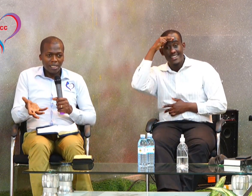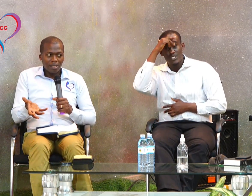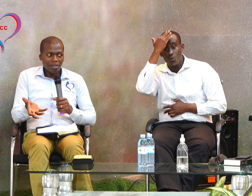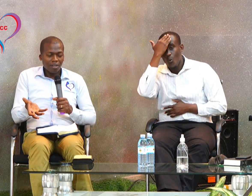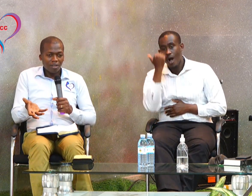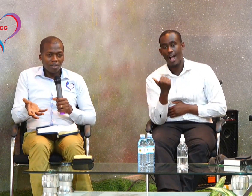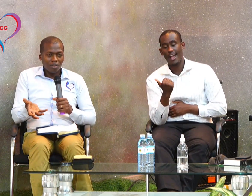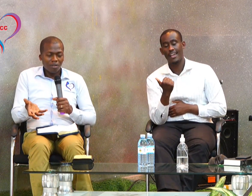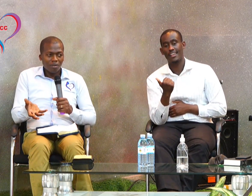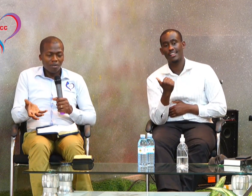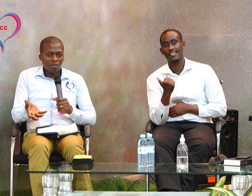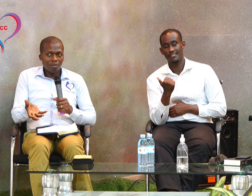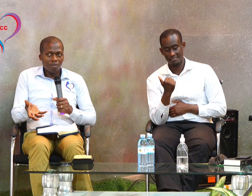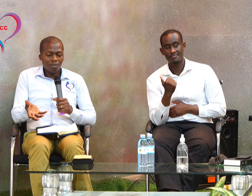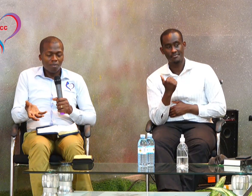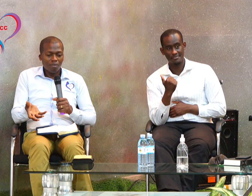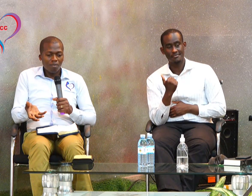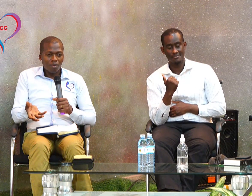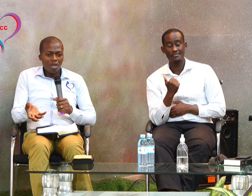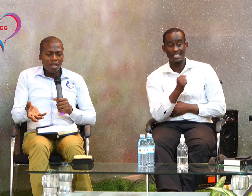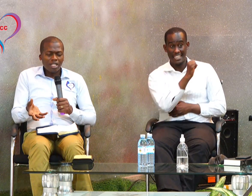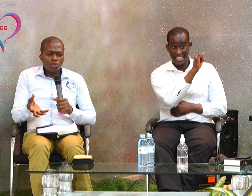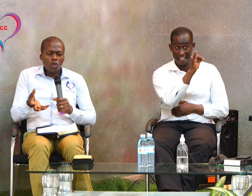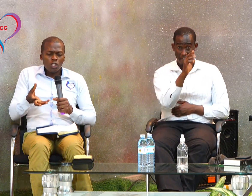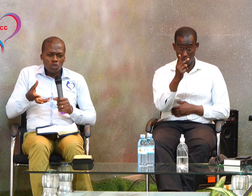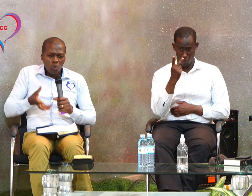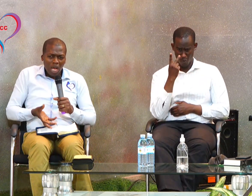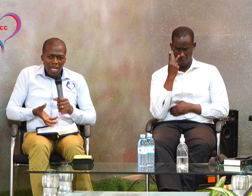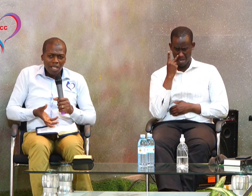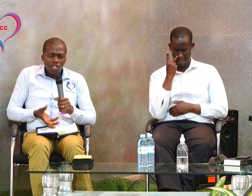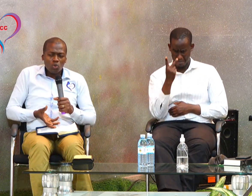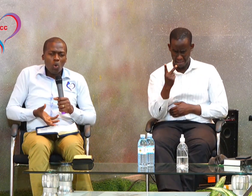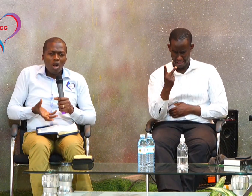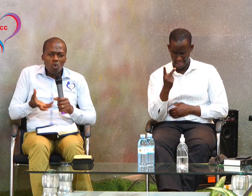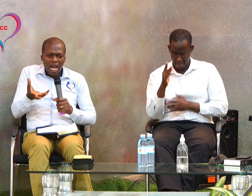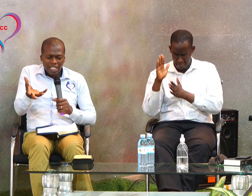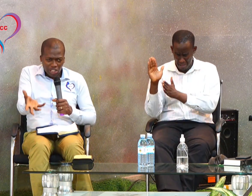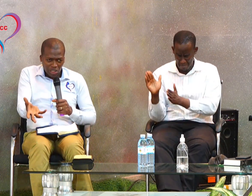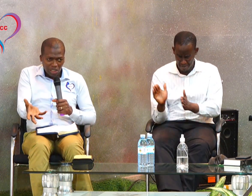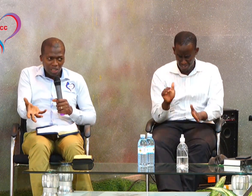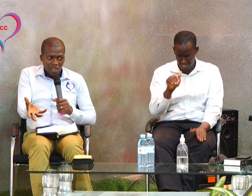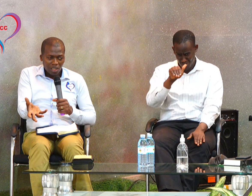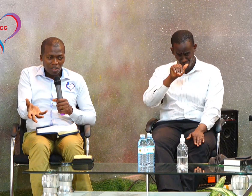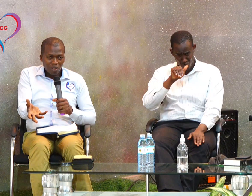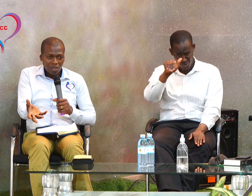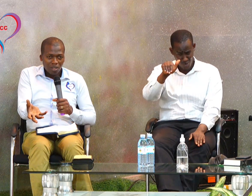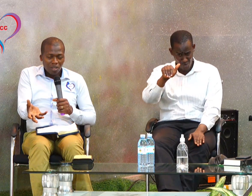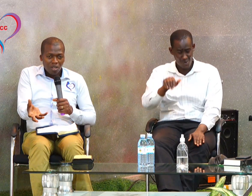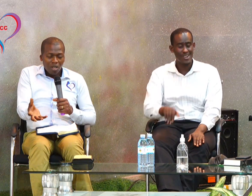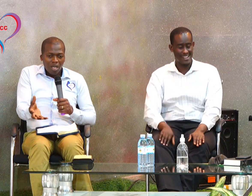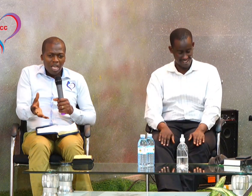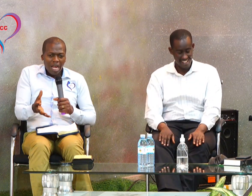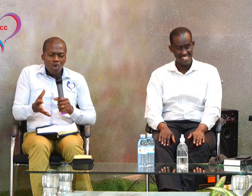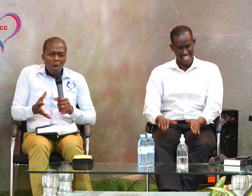So, once you find out your purpose, kastozula ensonga lwaki, and you're prepared for